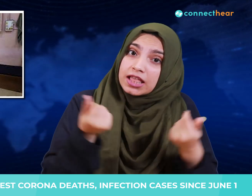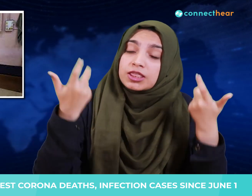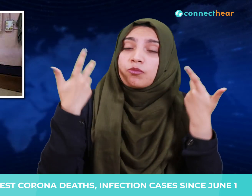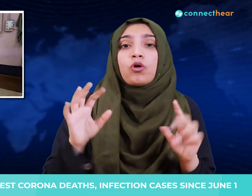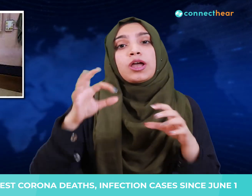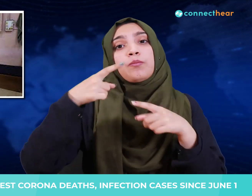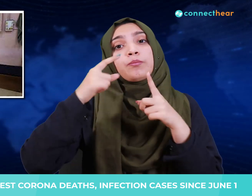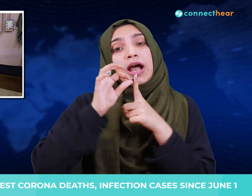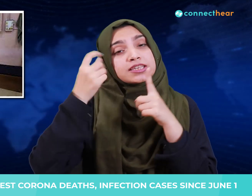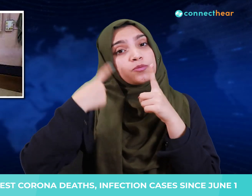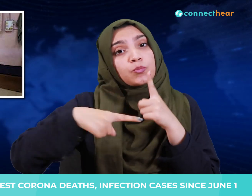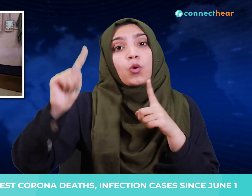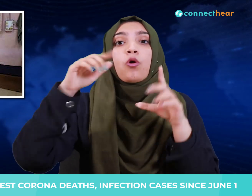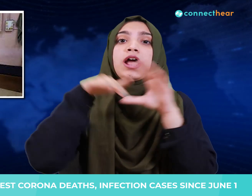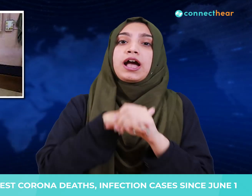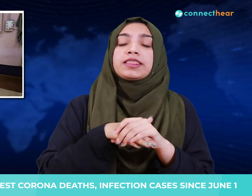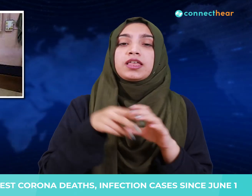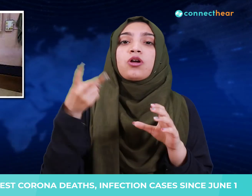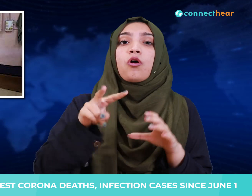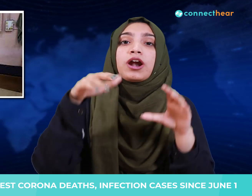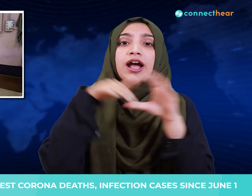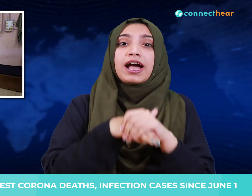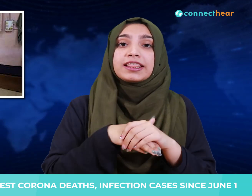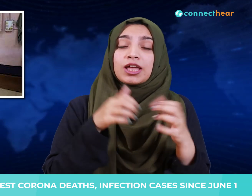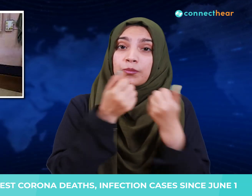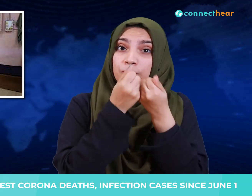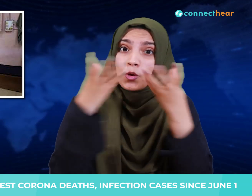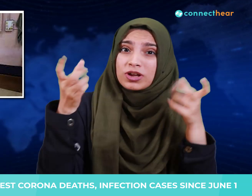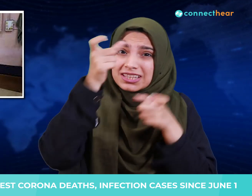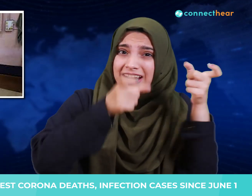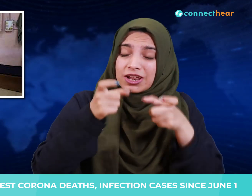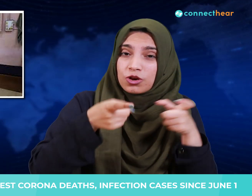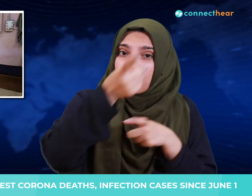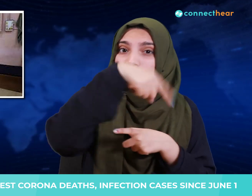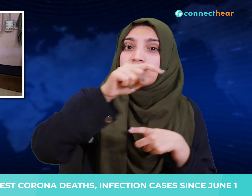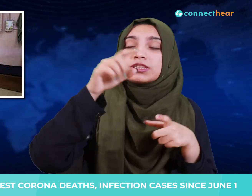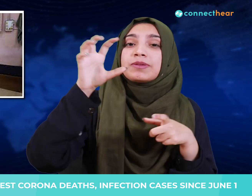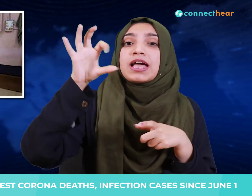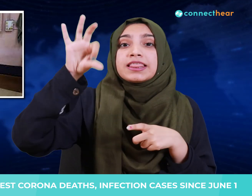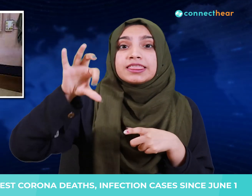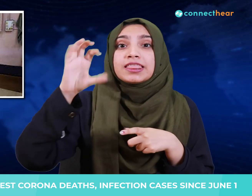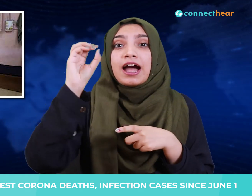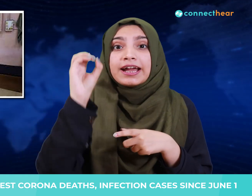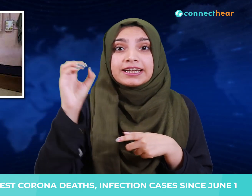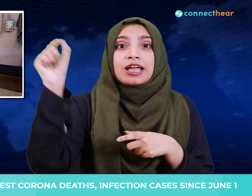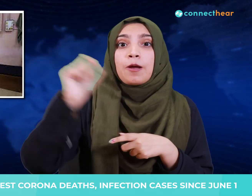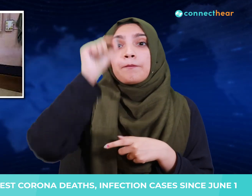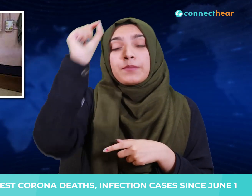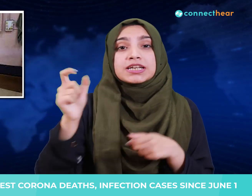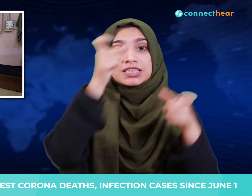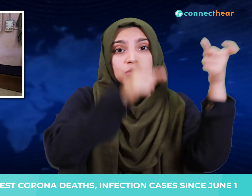making it a significant count with over 90% recovery ratio of the affected